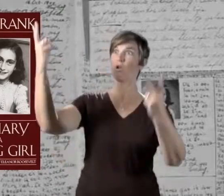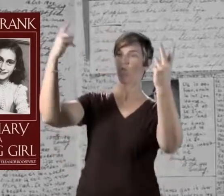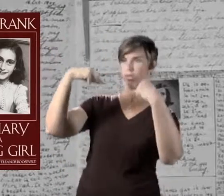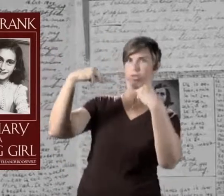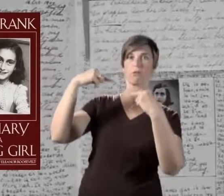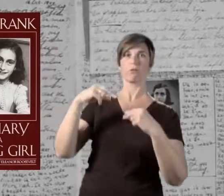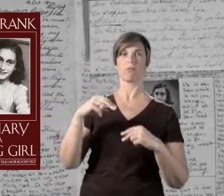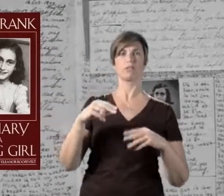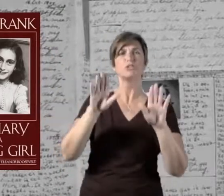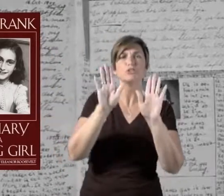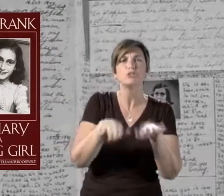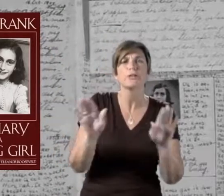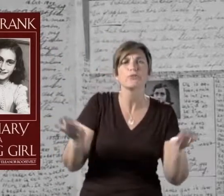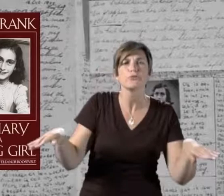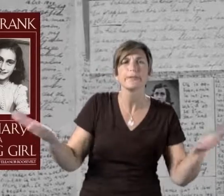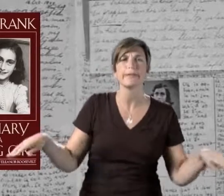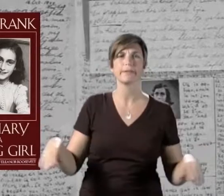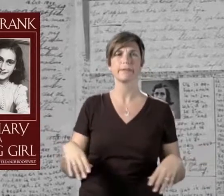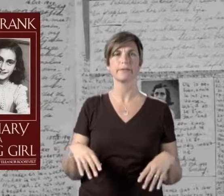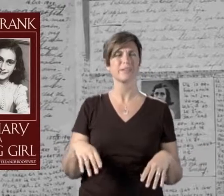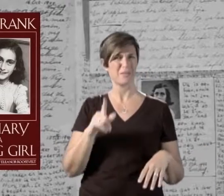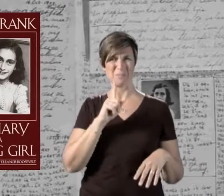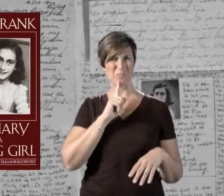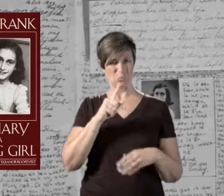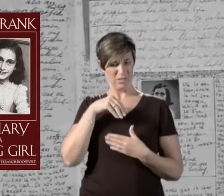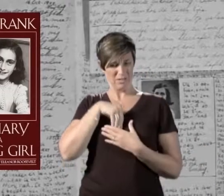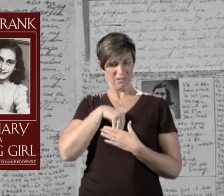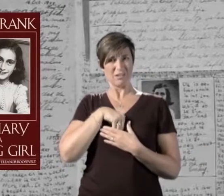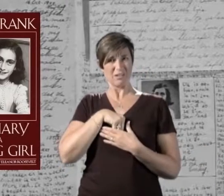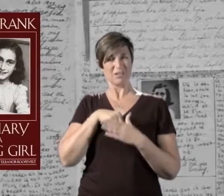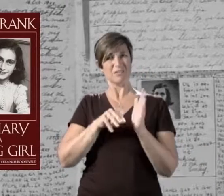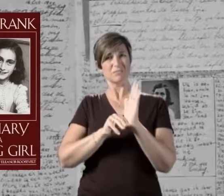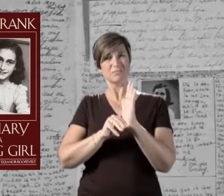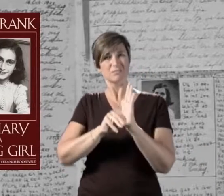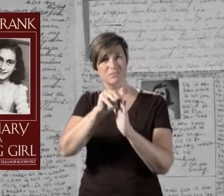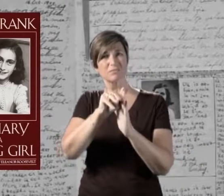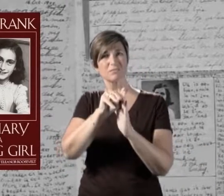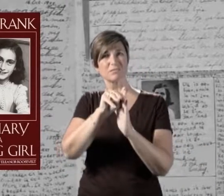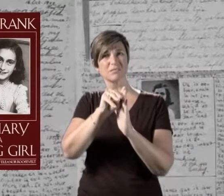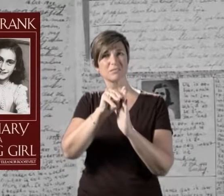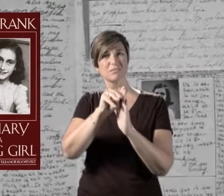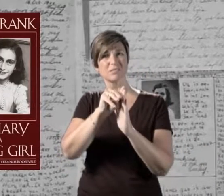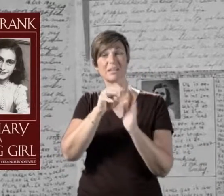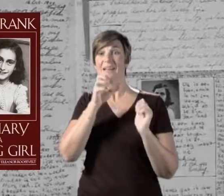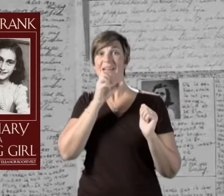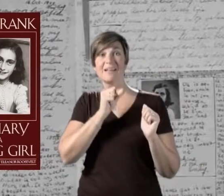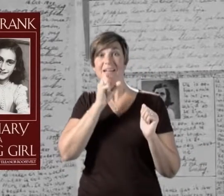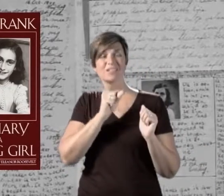outward things, and we are much older than most girls of our age inwardly.